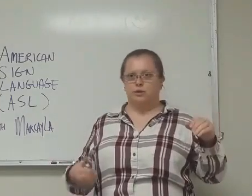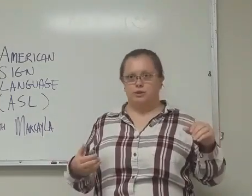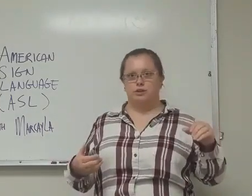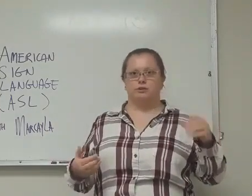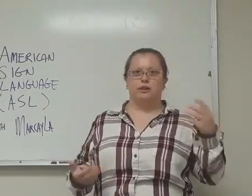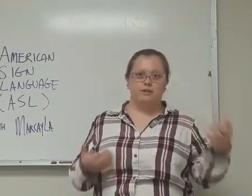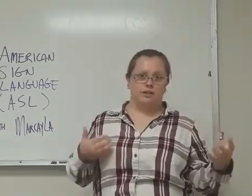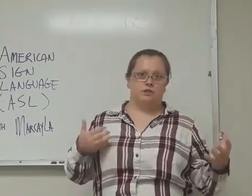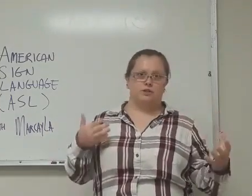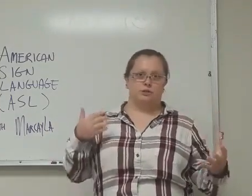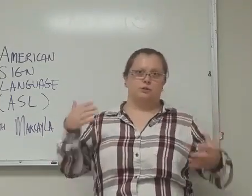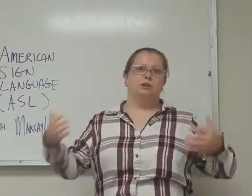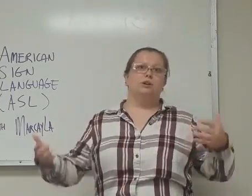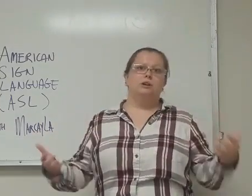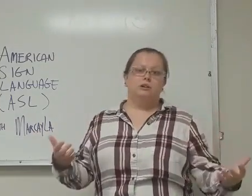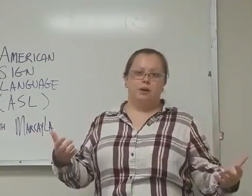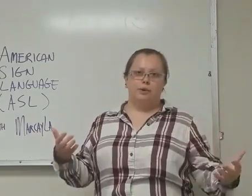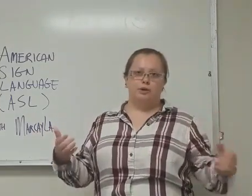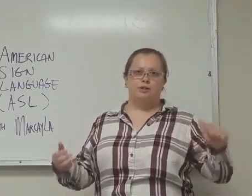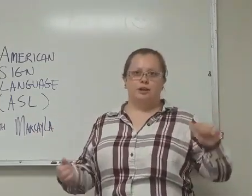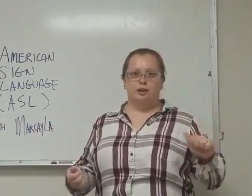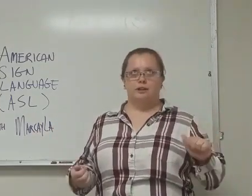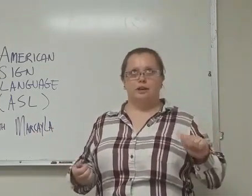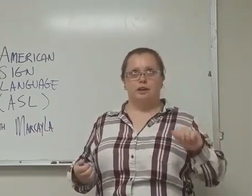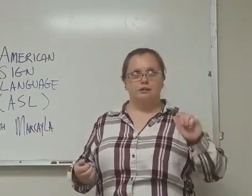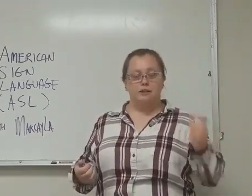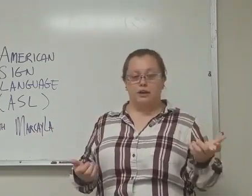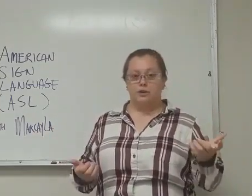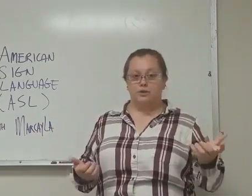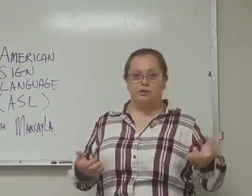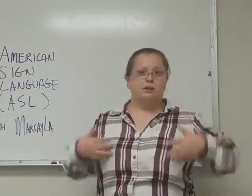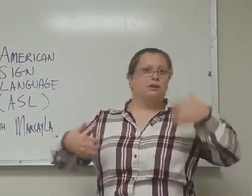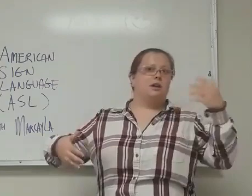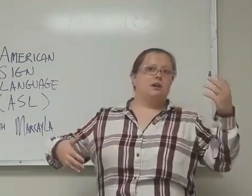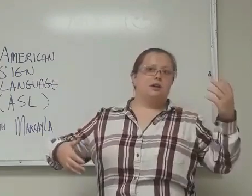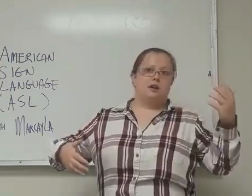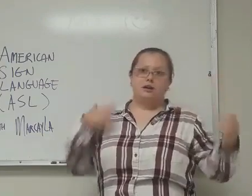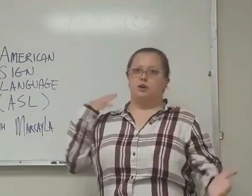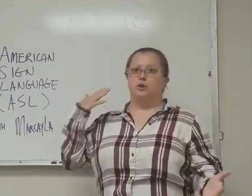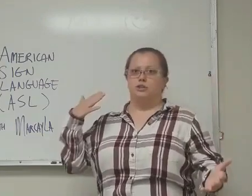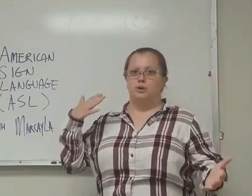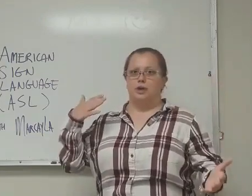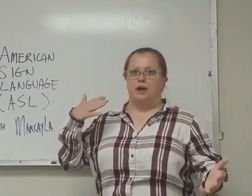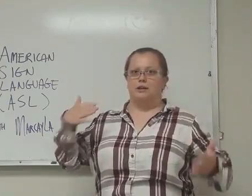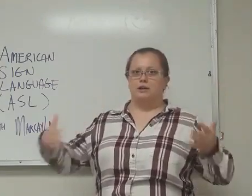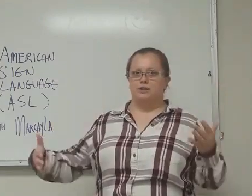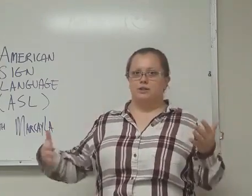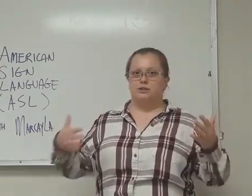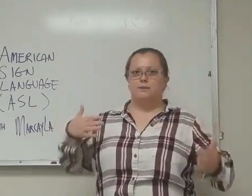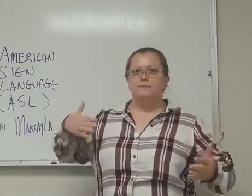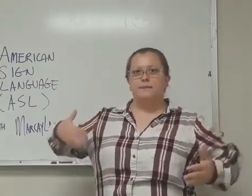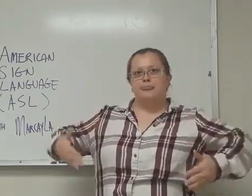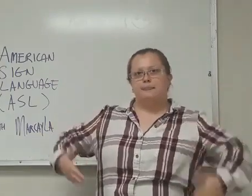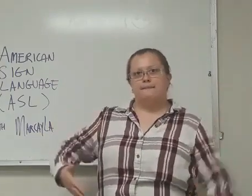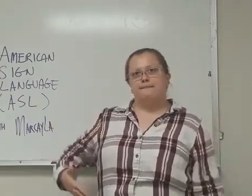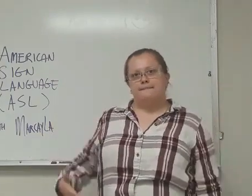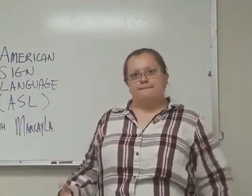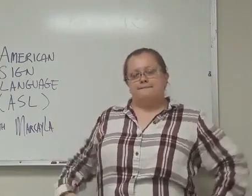using your left hand to do numbers and like letters, you can do that. But so just the simple as how